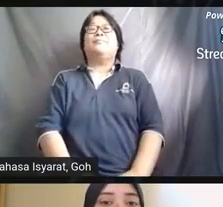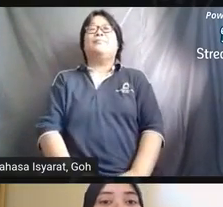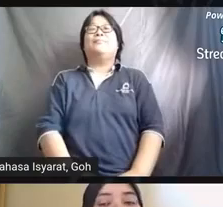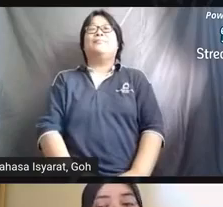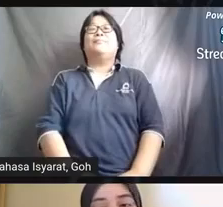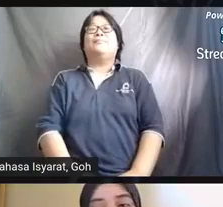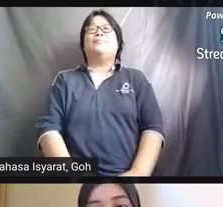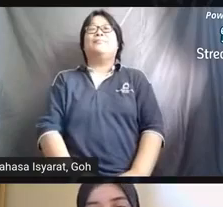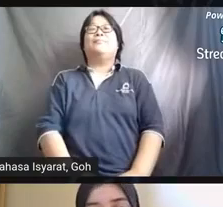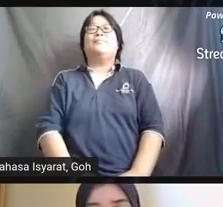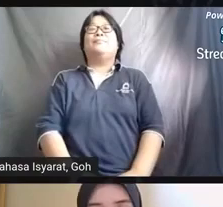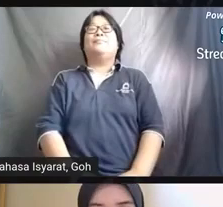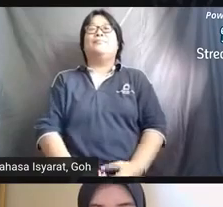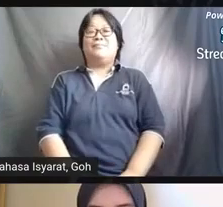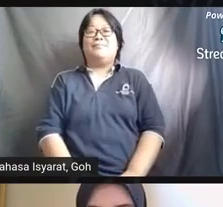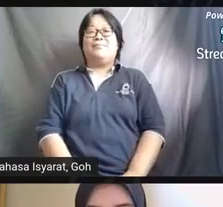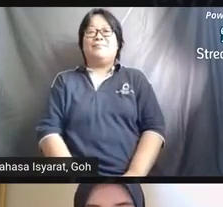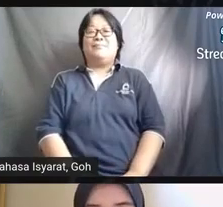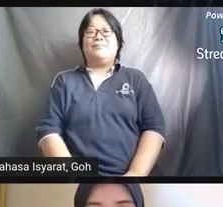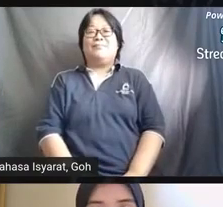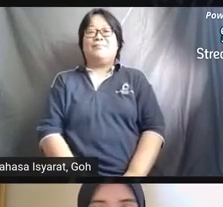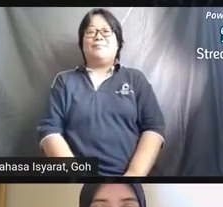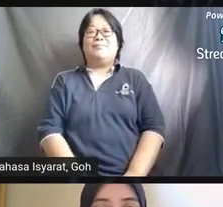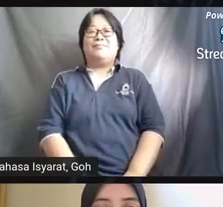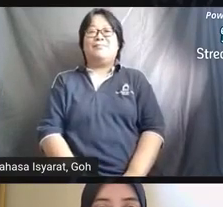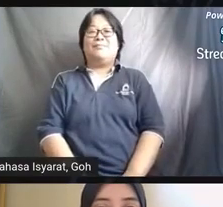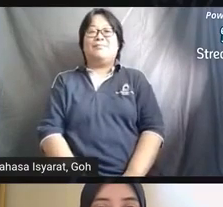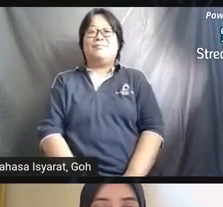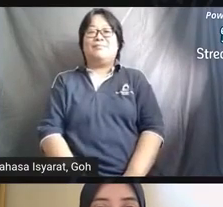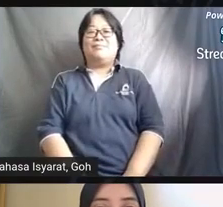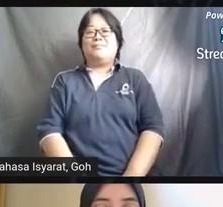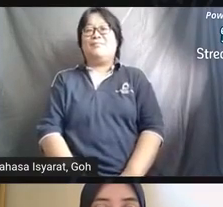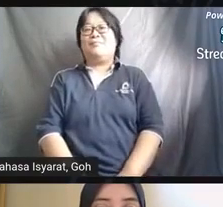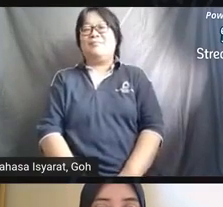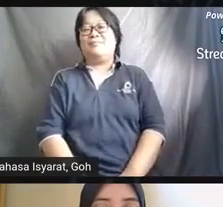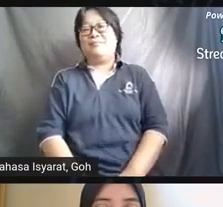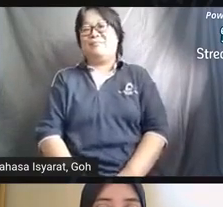Okay.